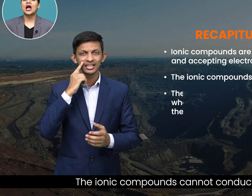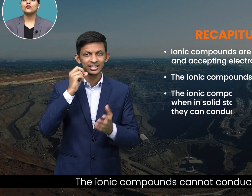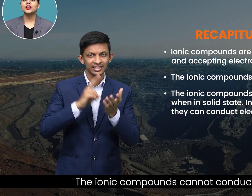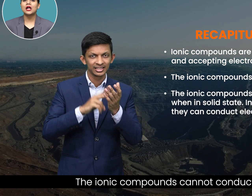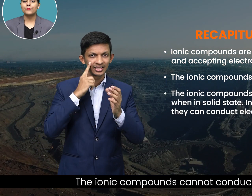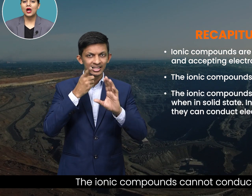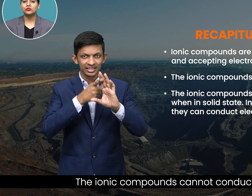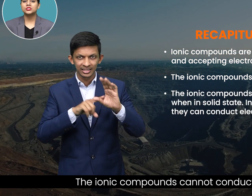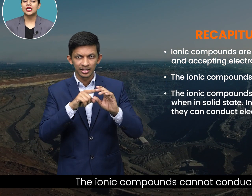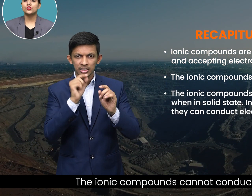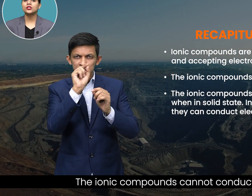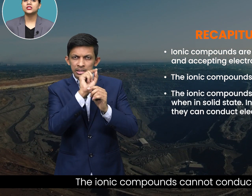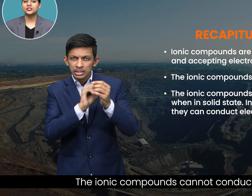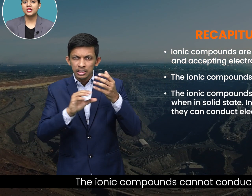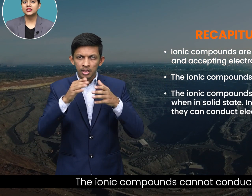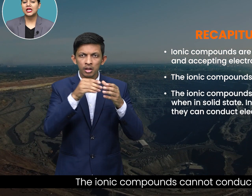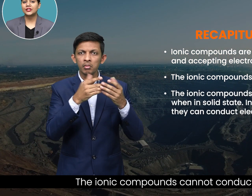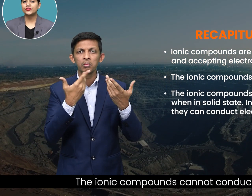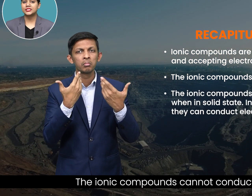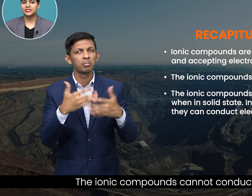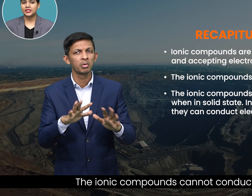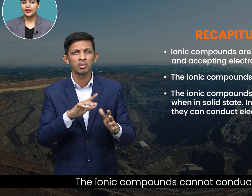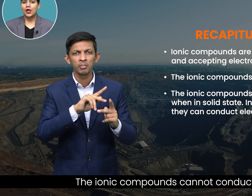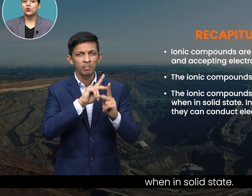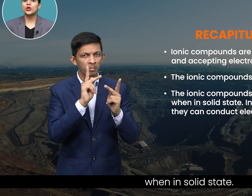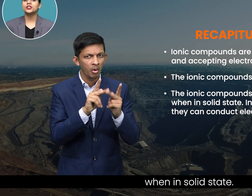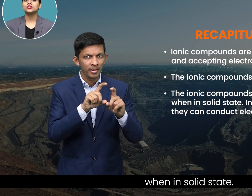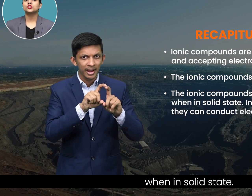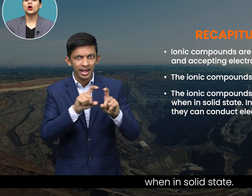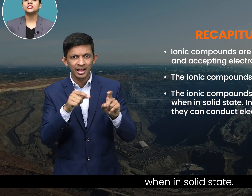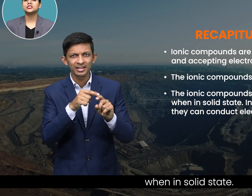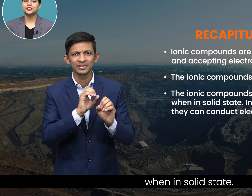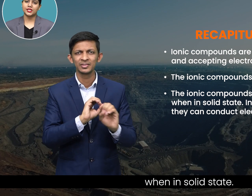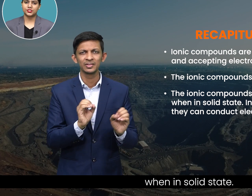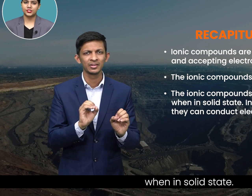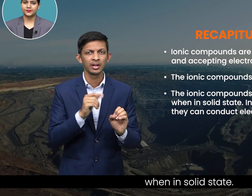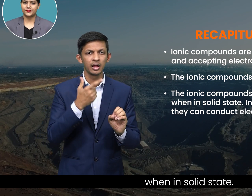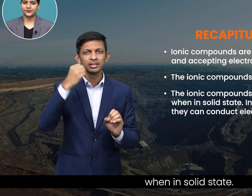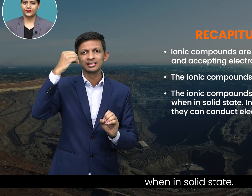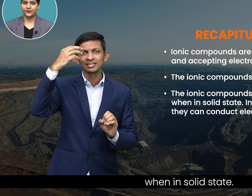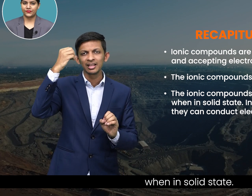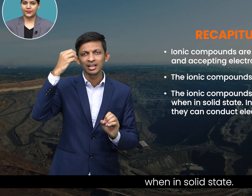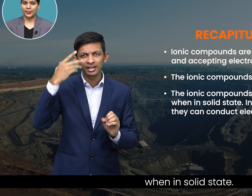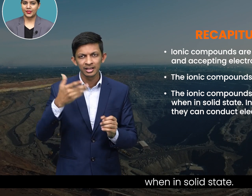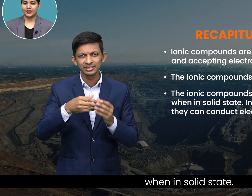The ionic compounds cannot conduct electricity when in solid state.